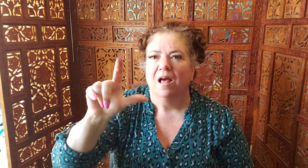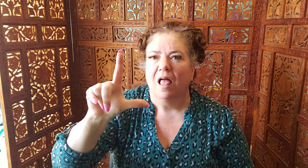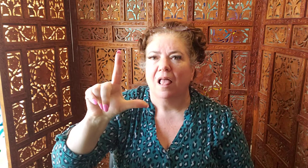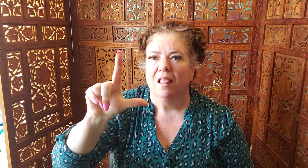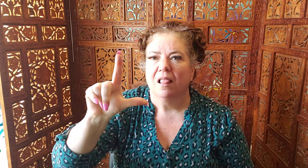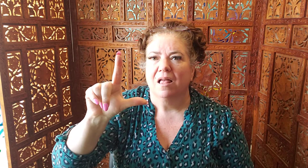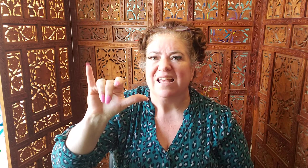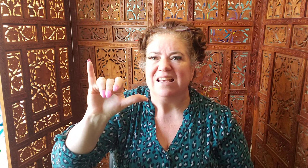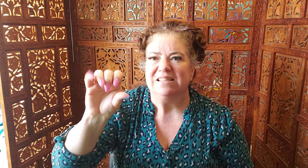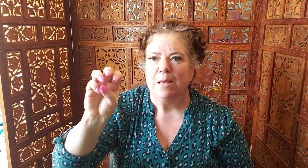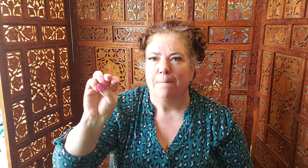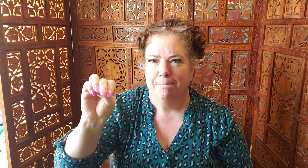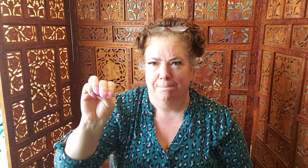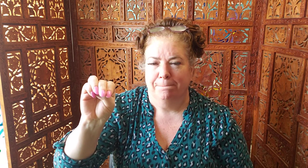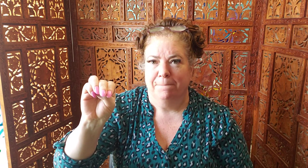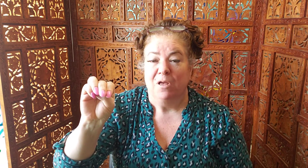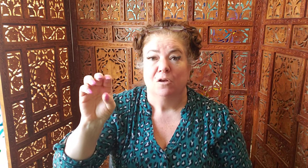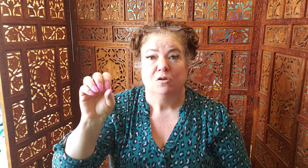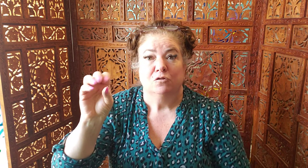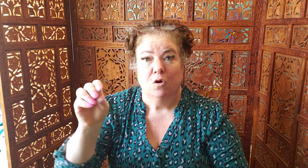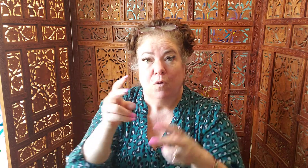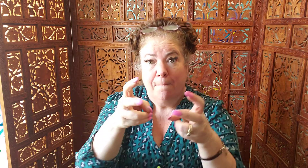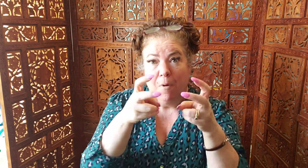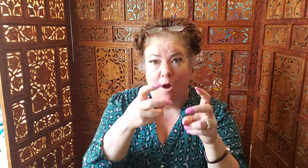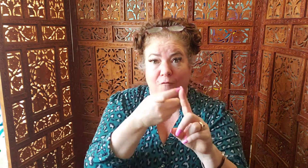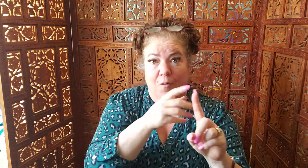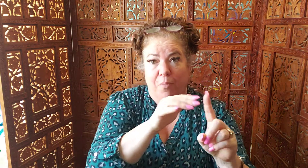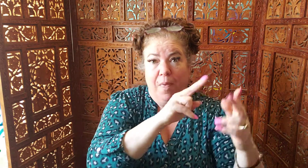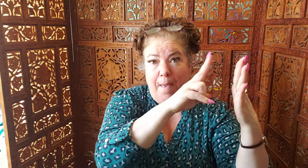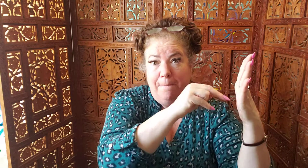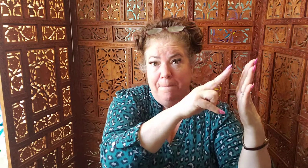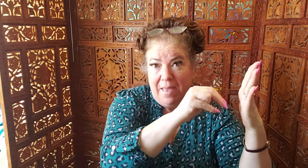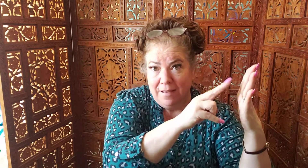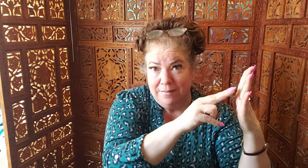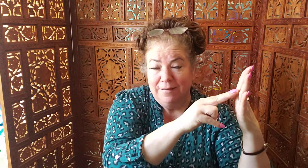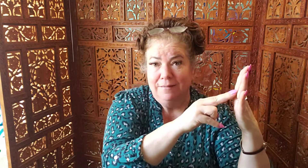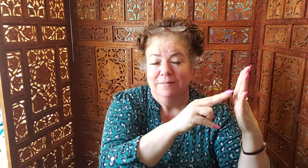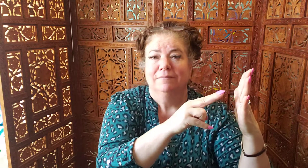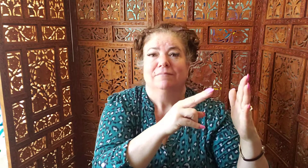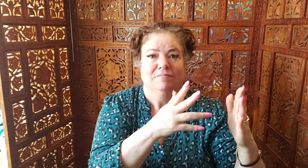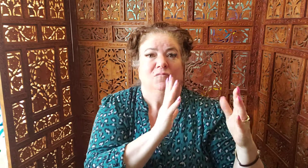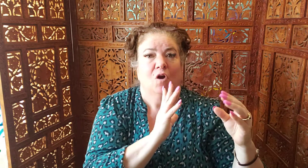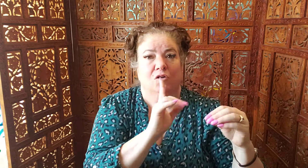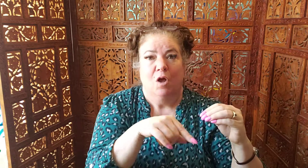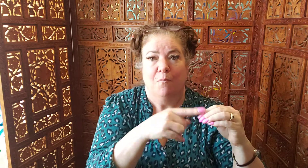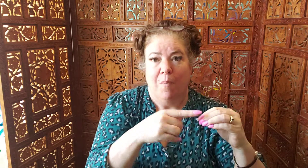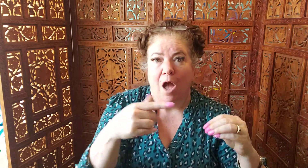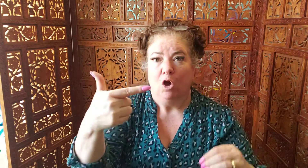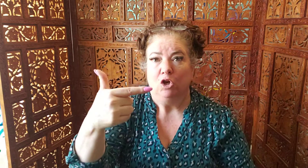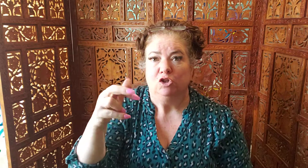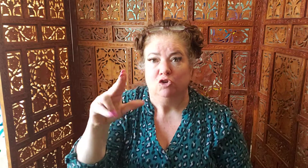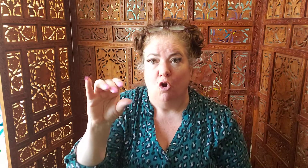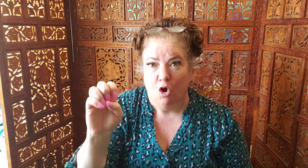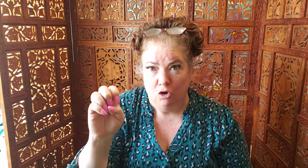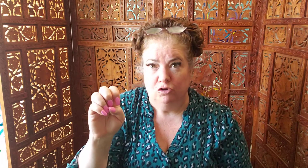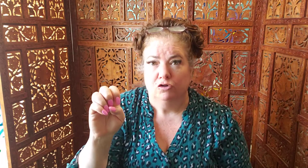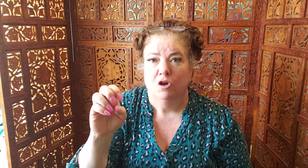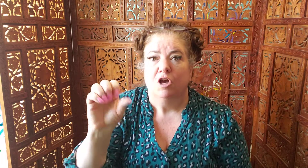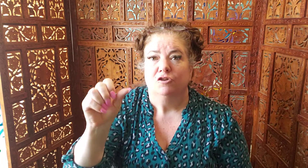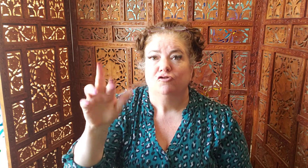art is actually created and how a musical is created. It was first presented as a workshop at Playwrights Horizon, as